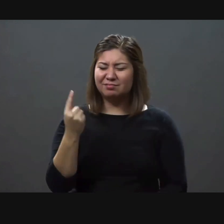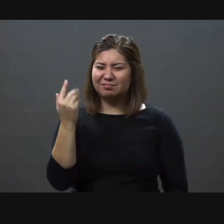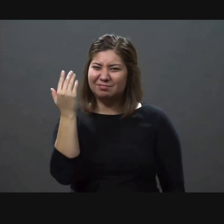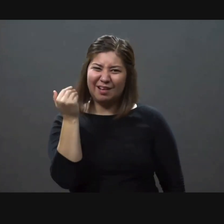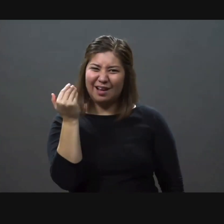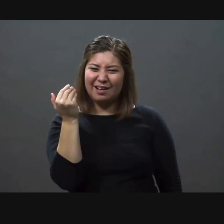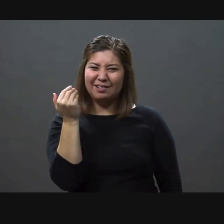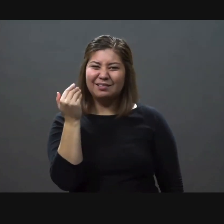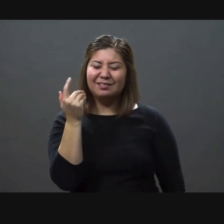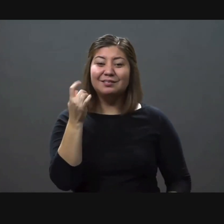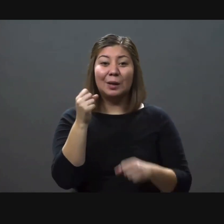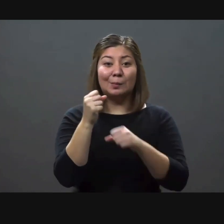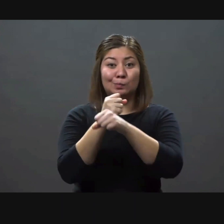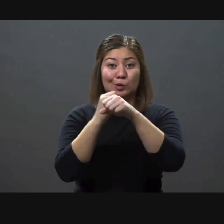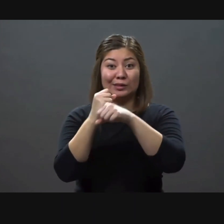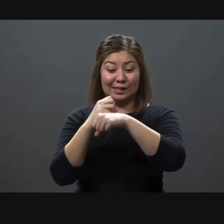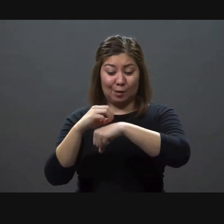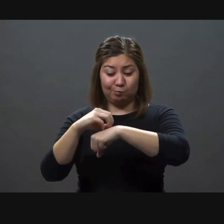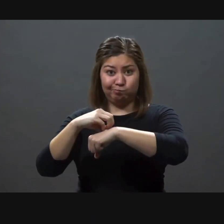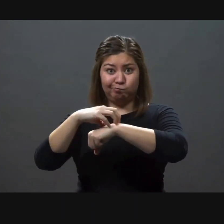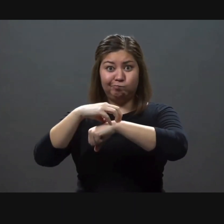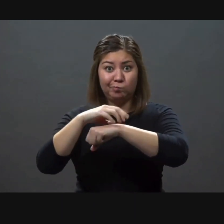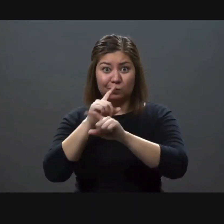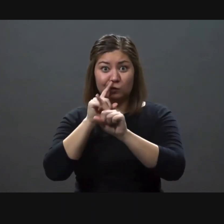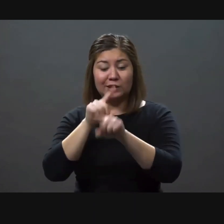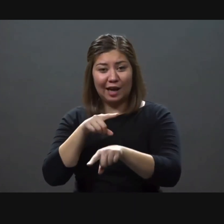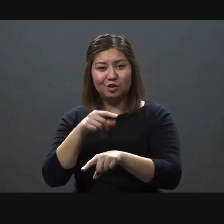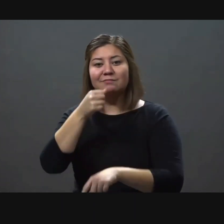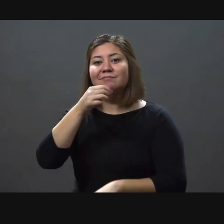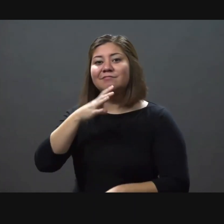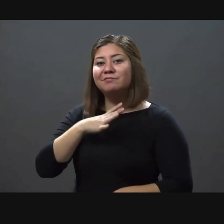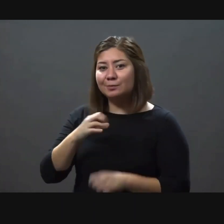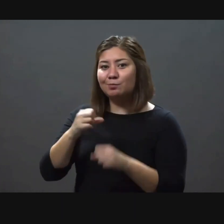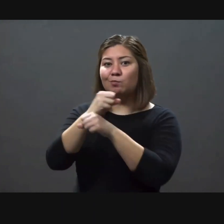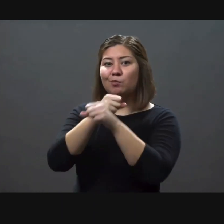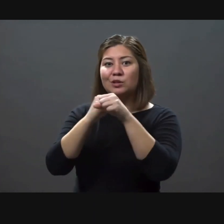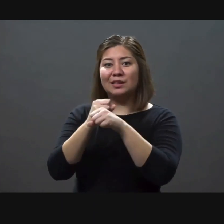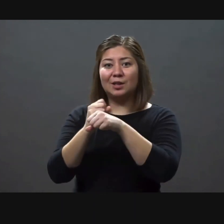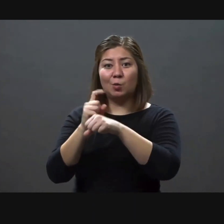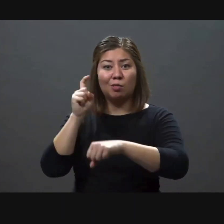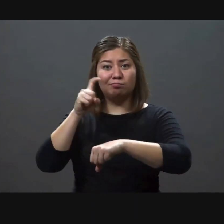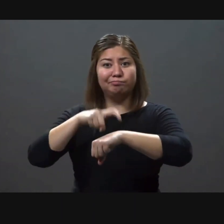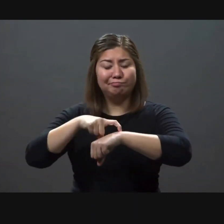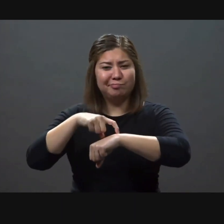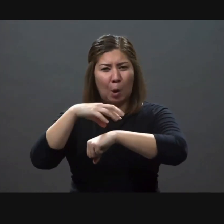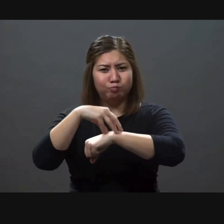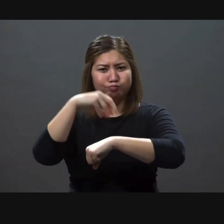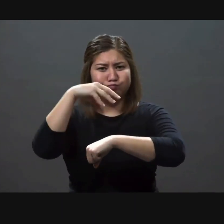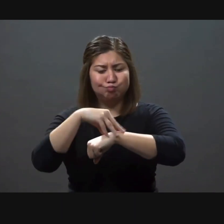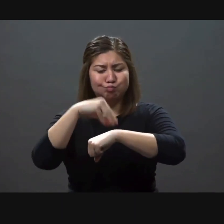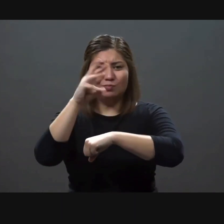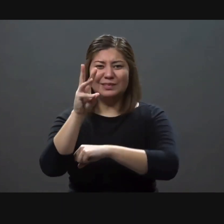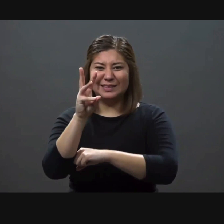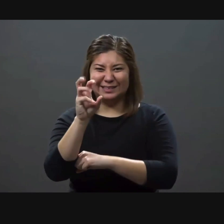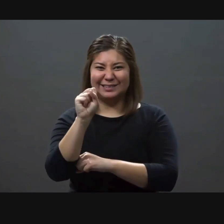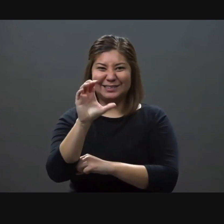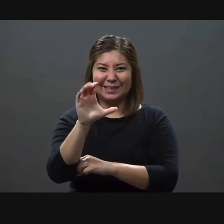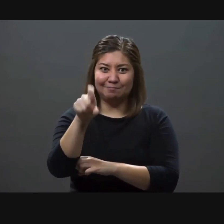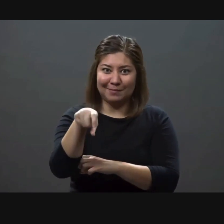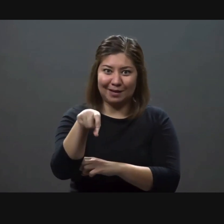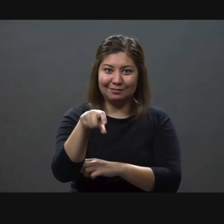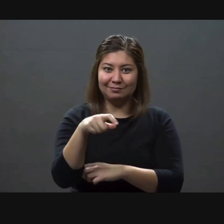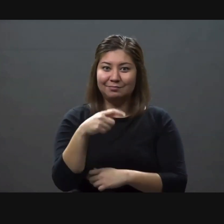what the message is, but we're not sharing the whole story. And you can see that our ASL is a little